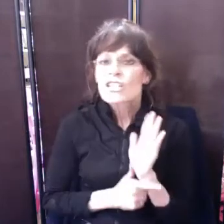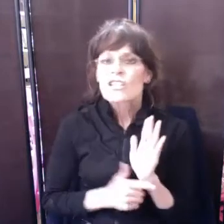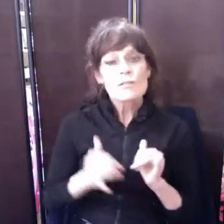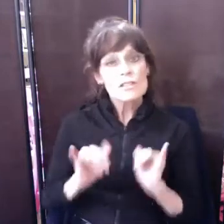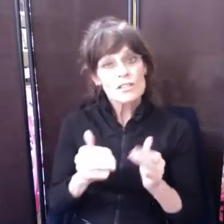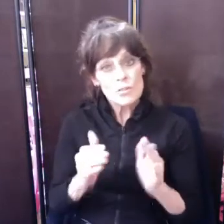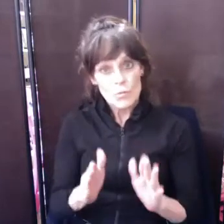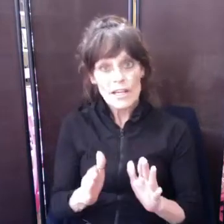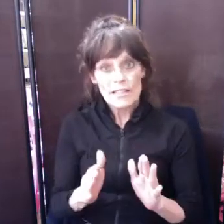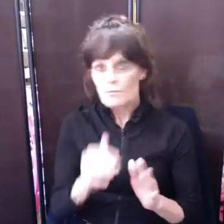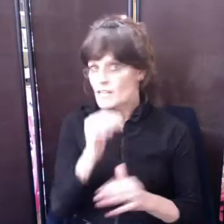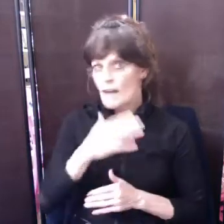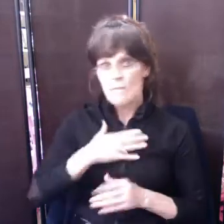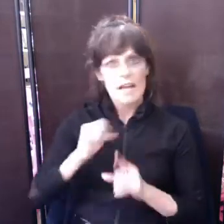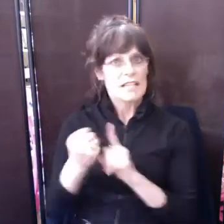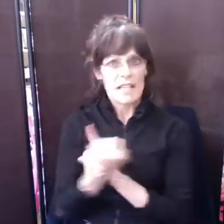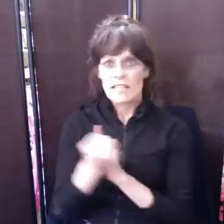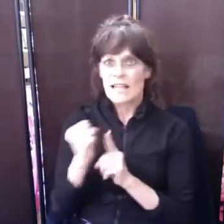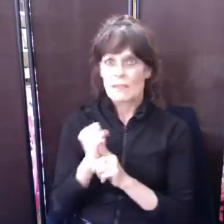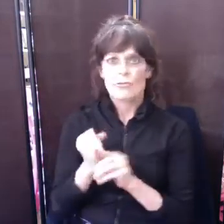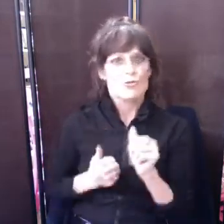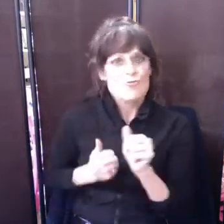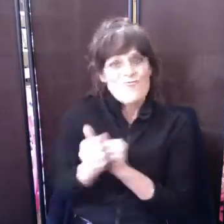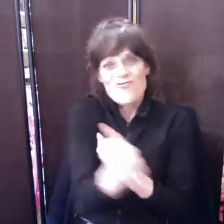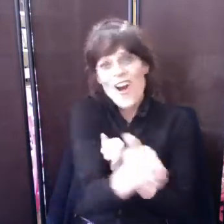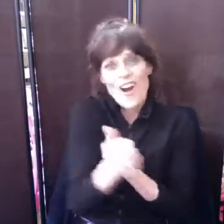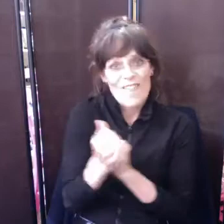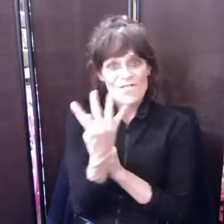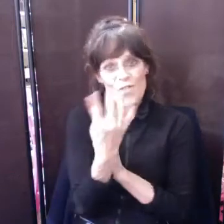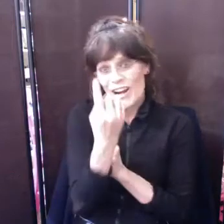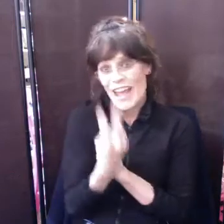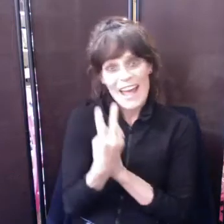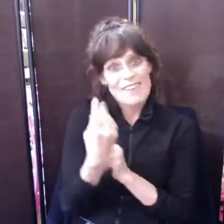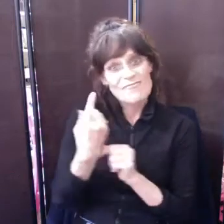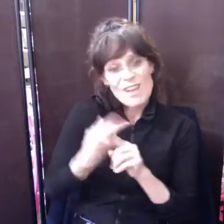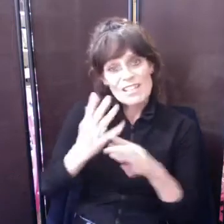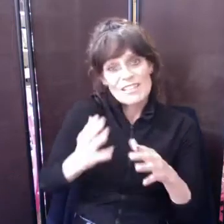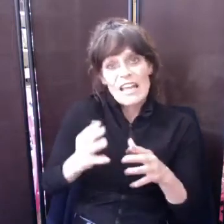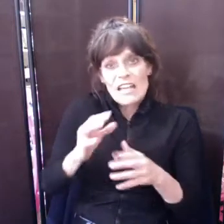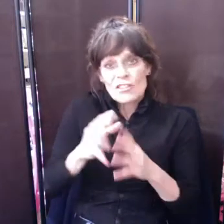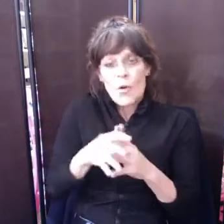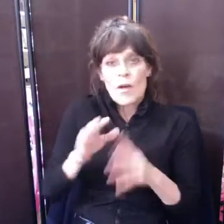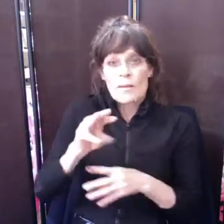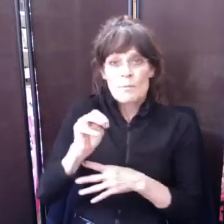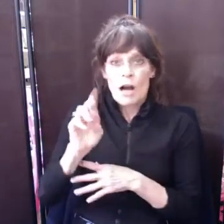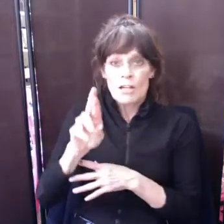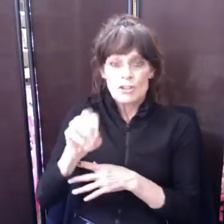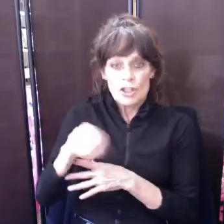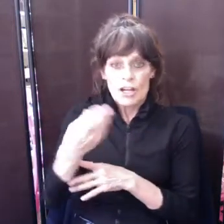not in my case. I was way too far gone. And in March of 1969, I had a child. I never